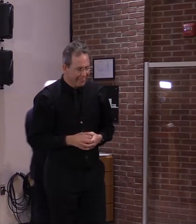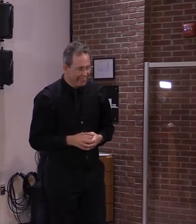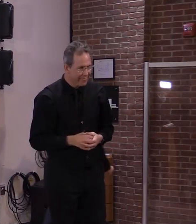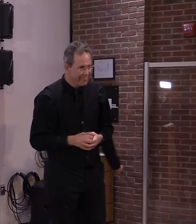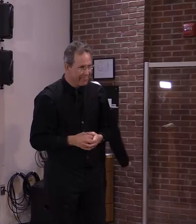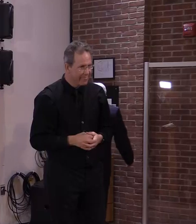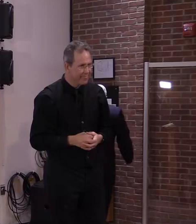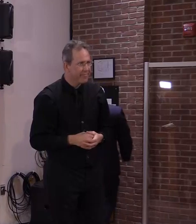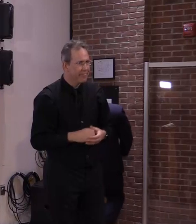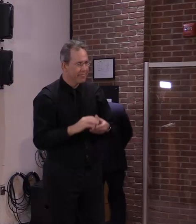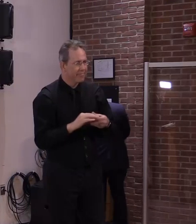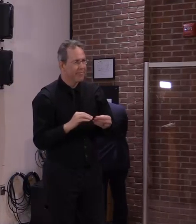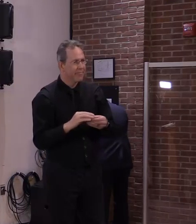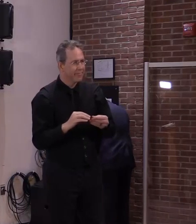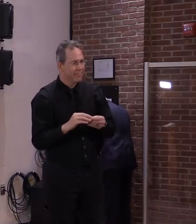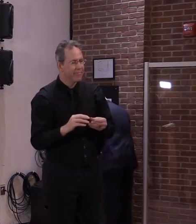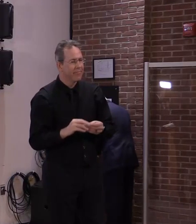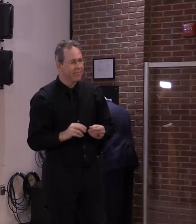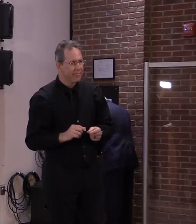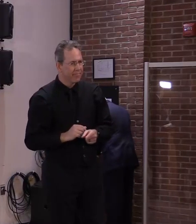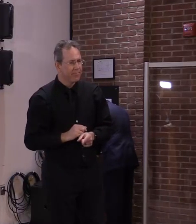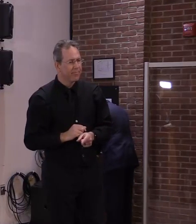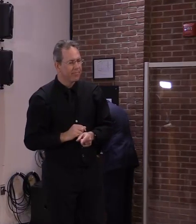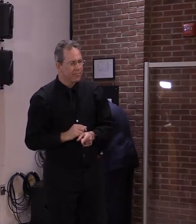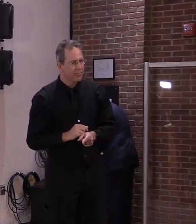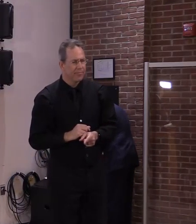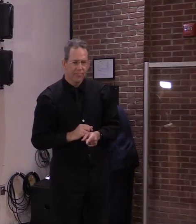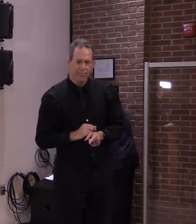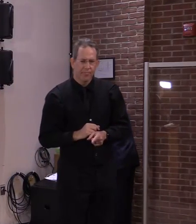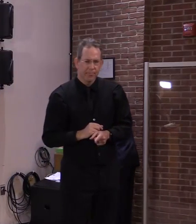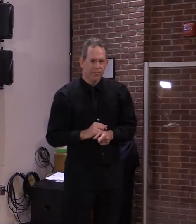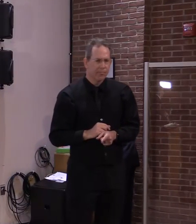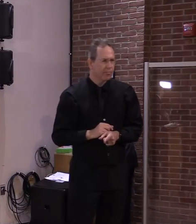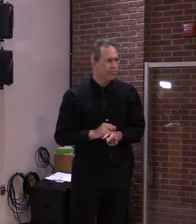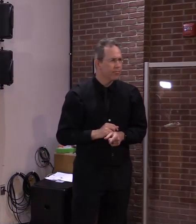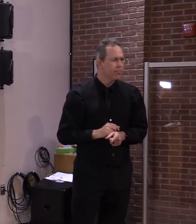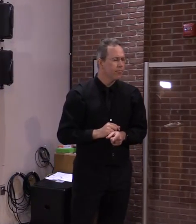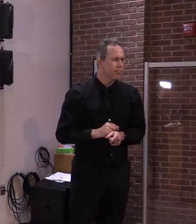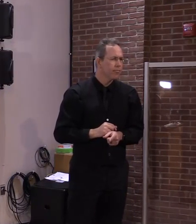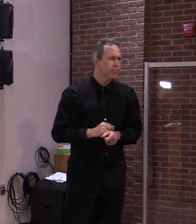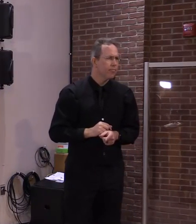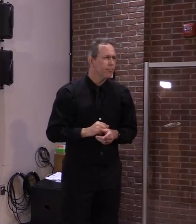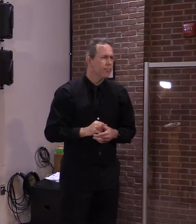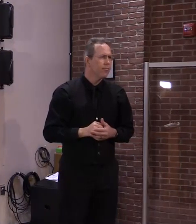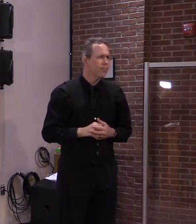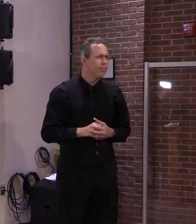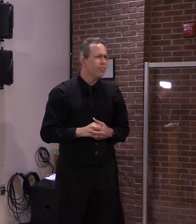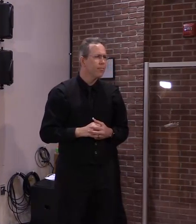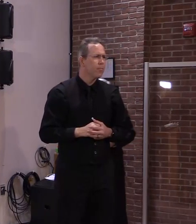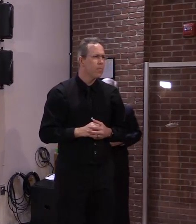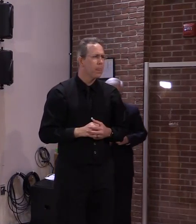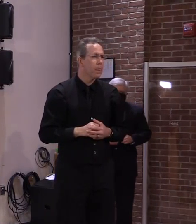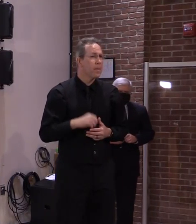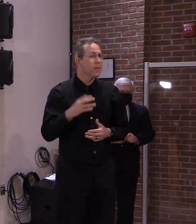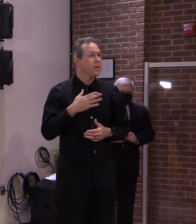There have been a very large number of cases up in my area in Orleans